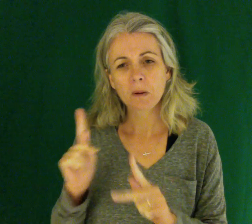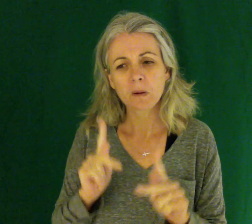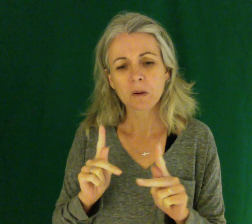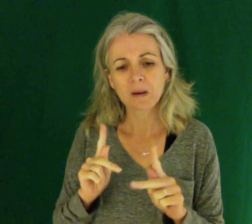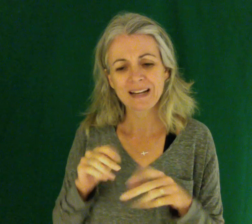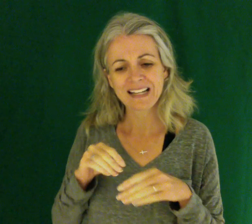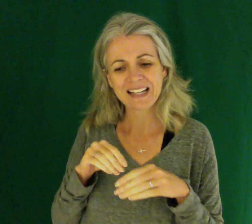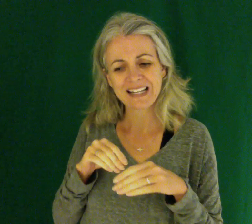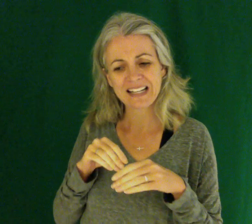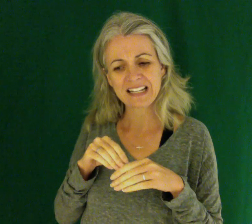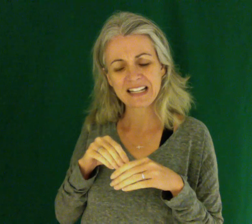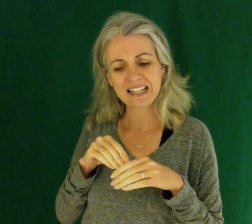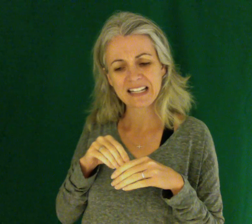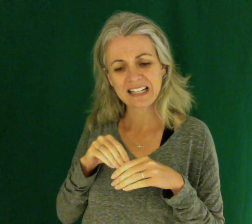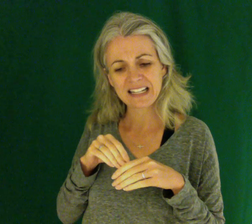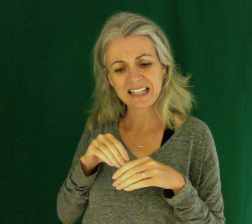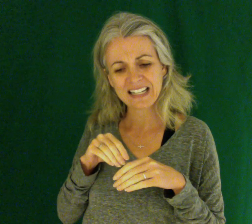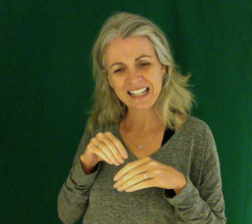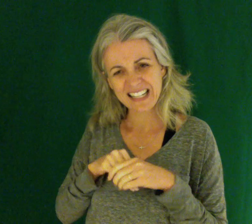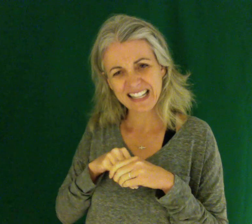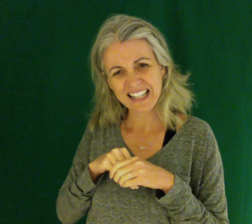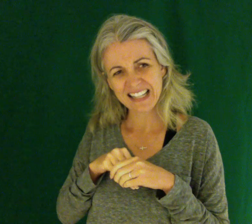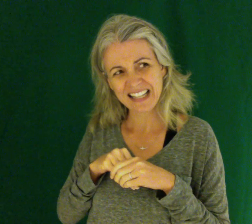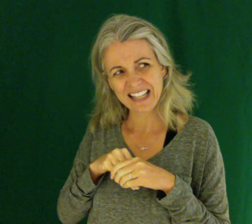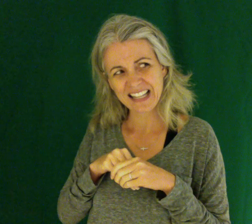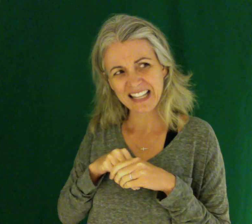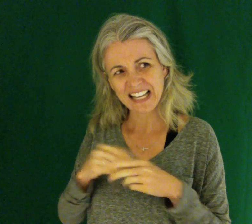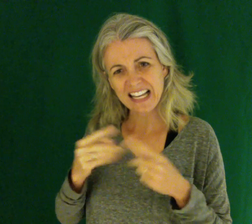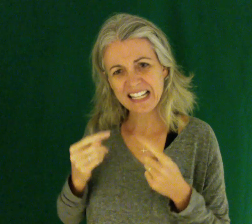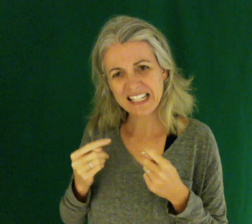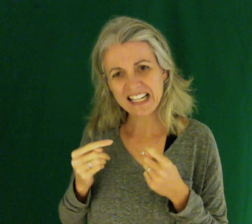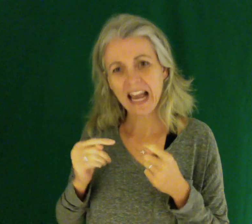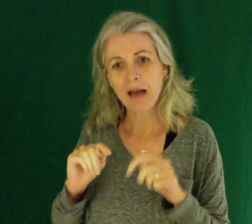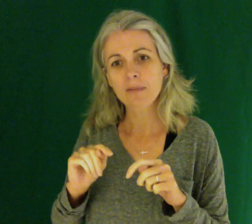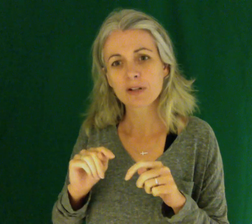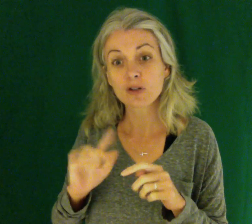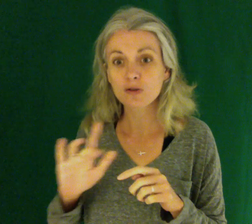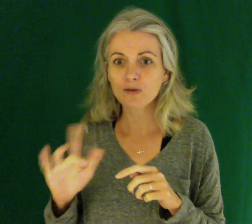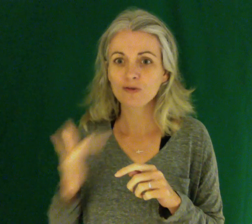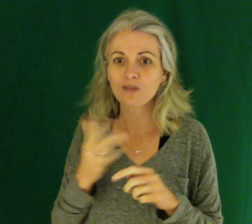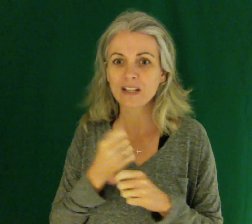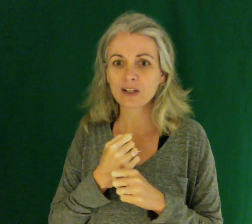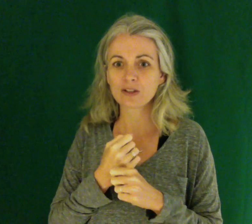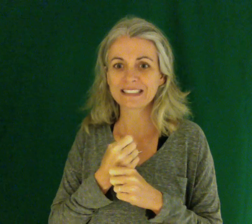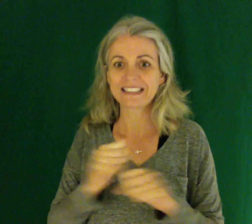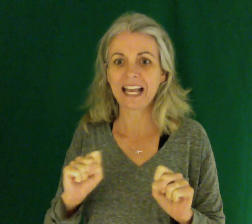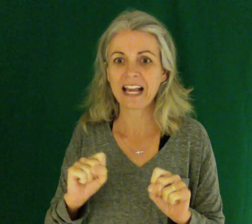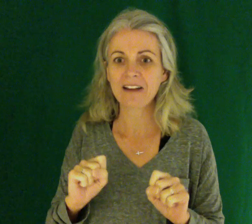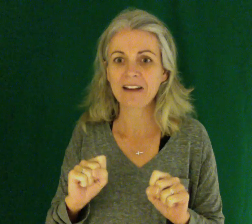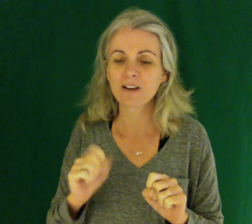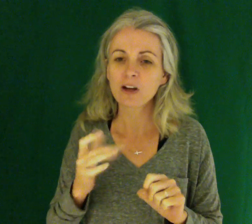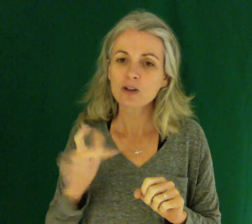the attempt really to get some ground under their feet, to feel that they have something to hold on